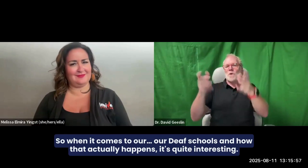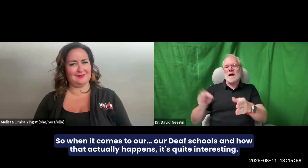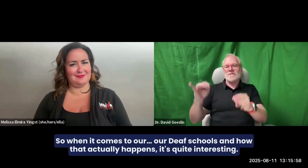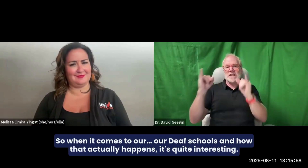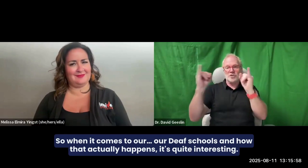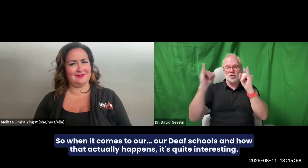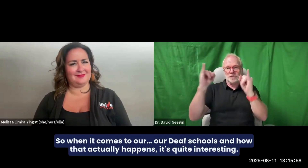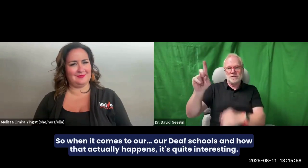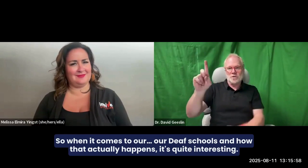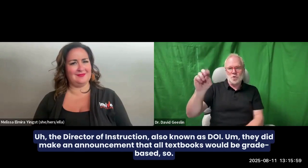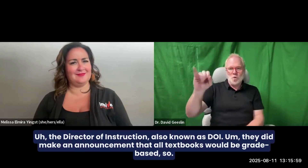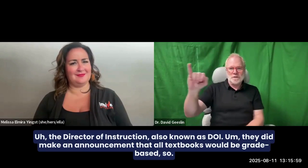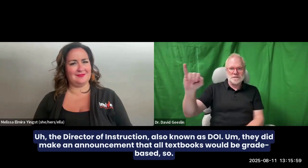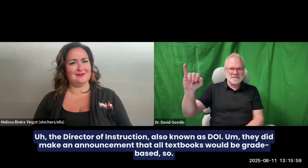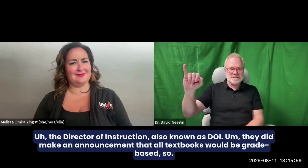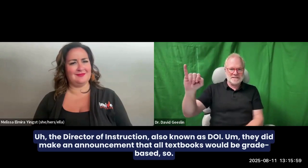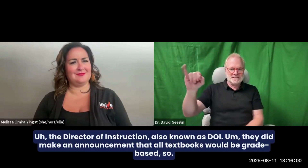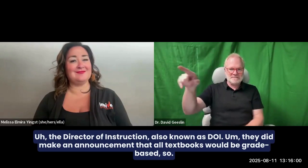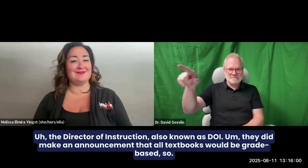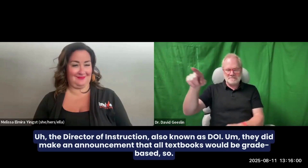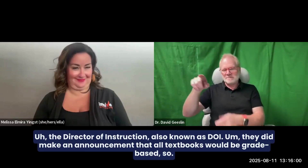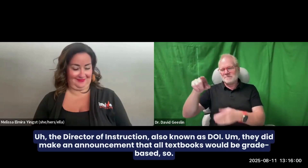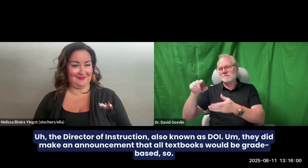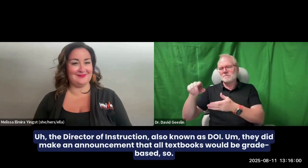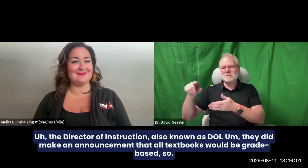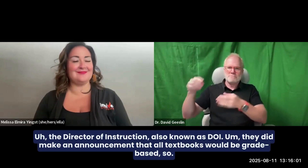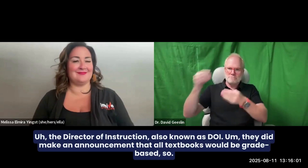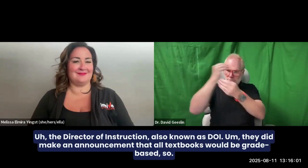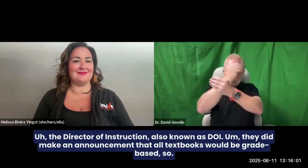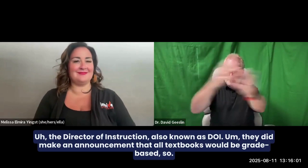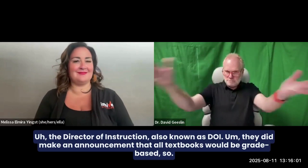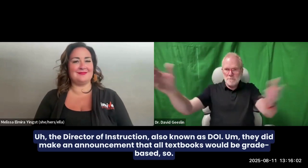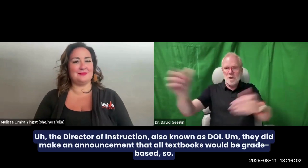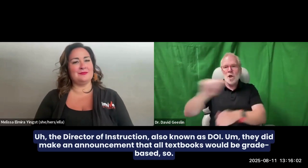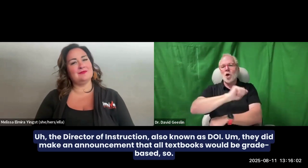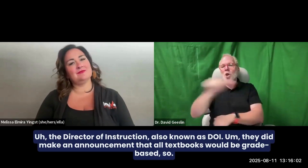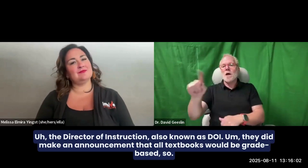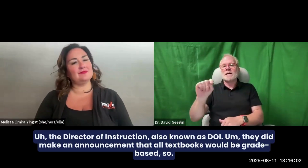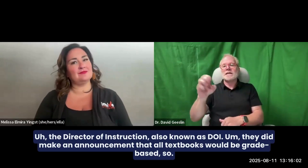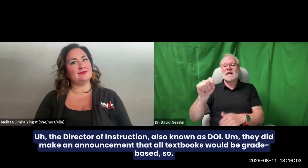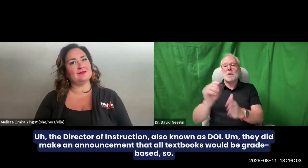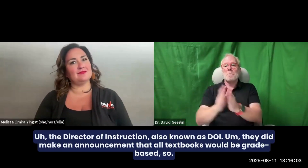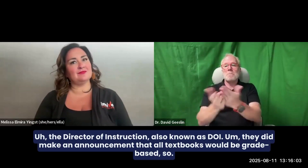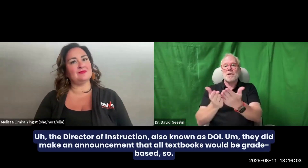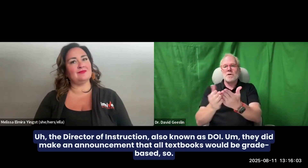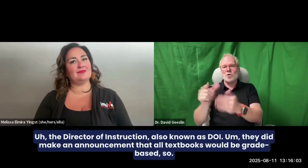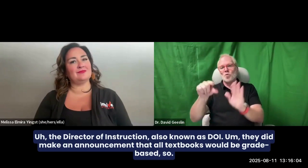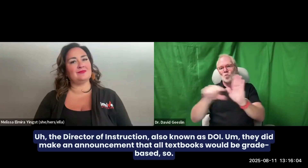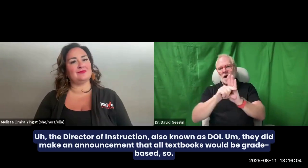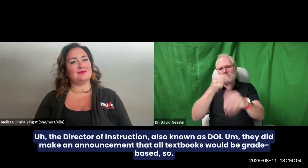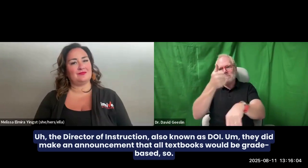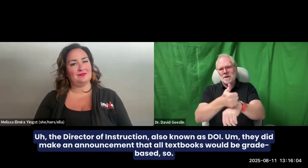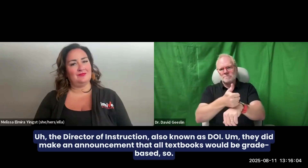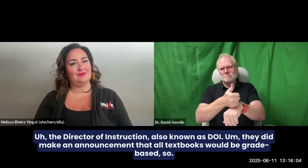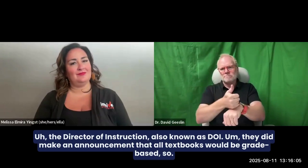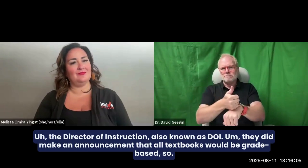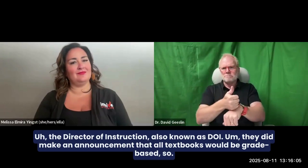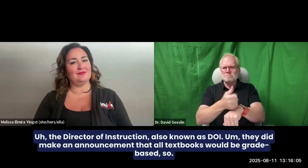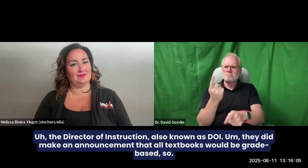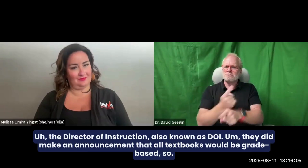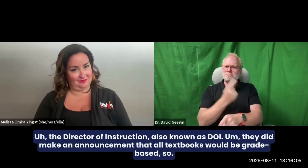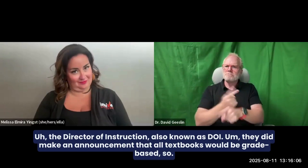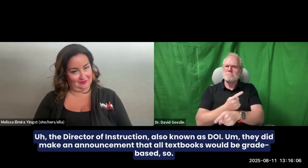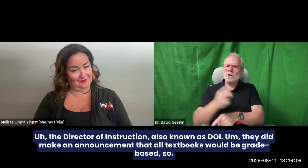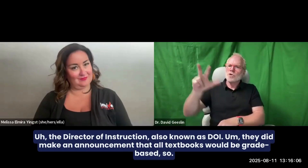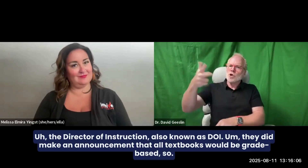interesting. The director of instruction, also known as DOI, they did make an